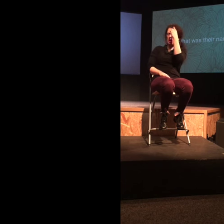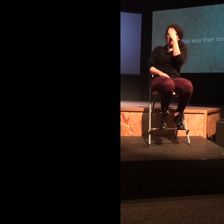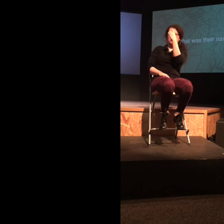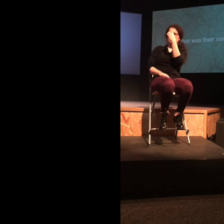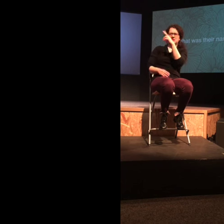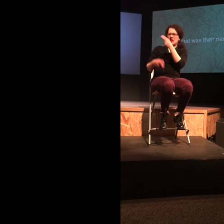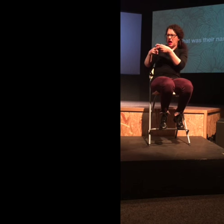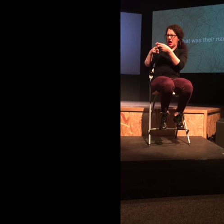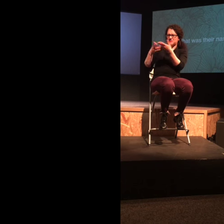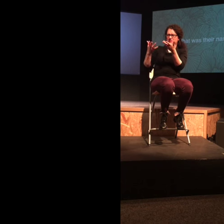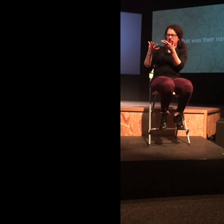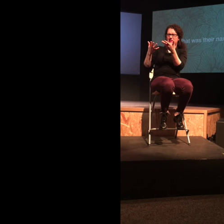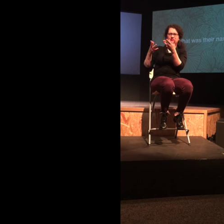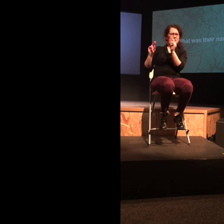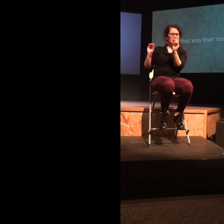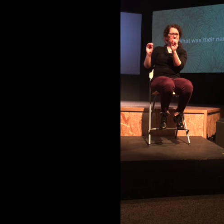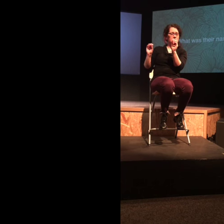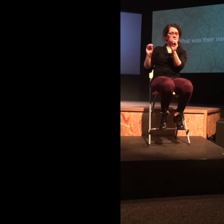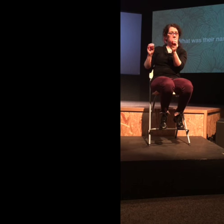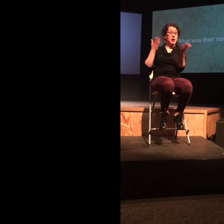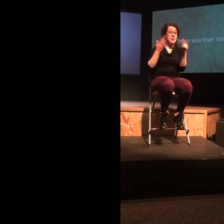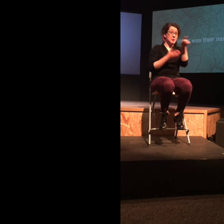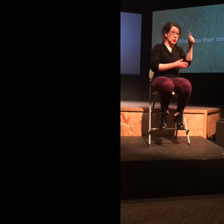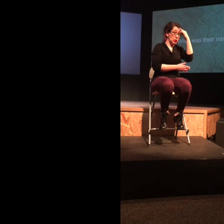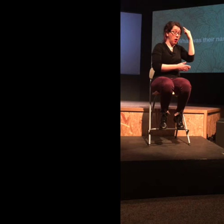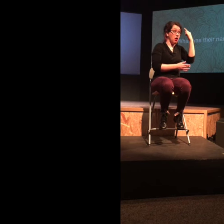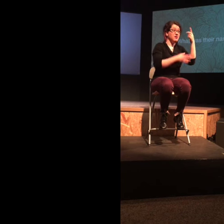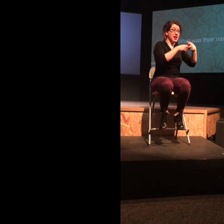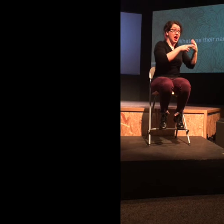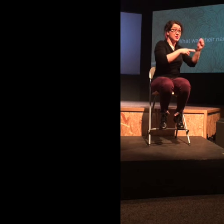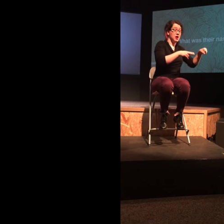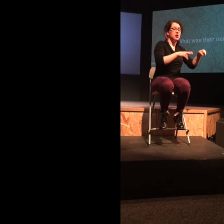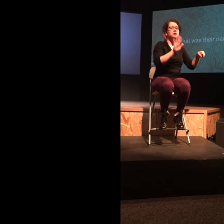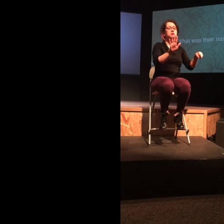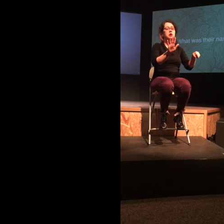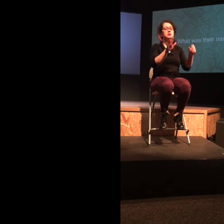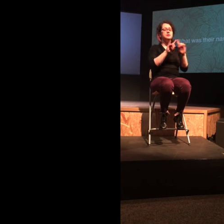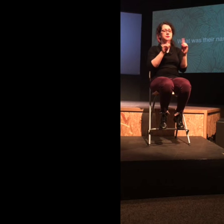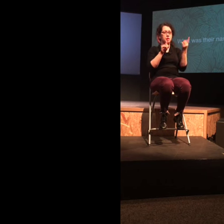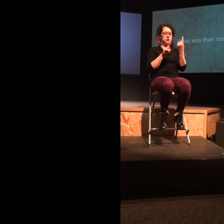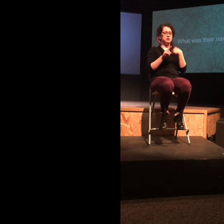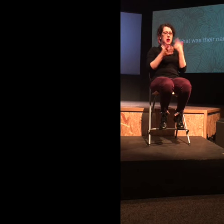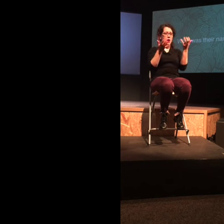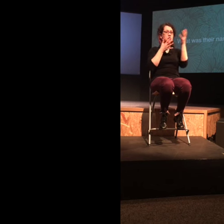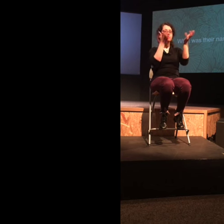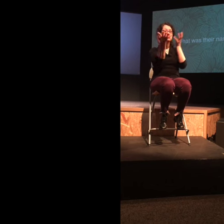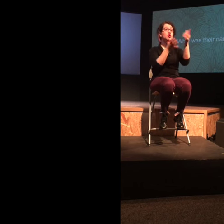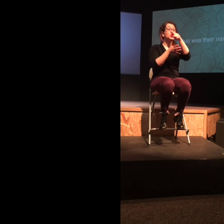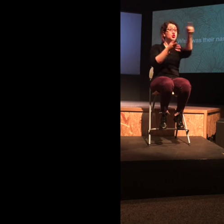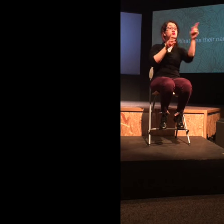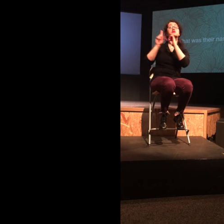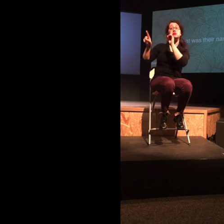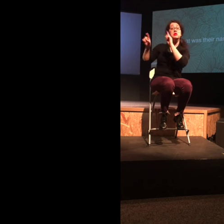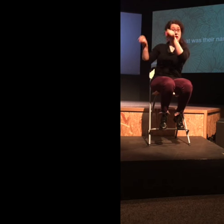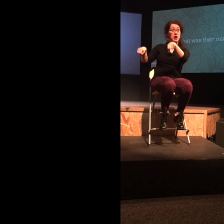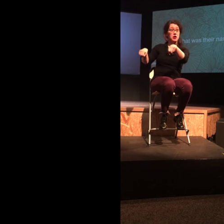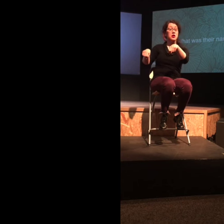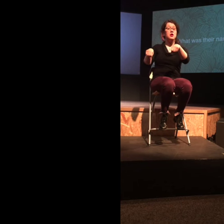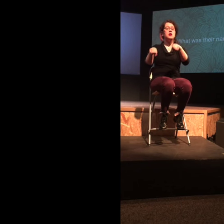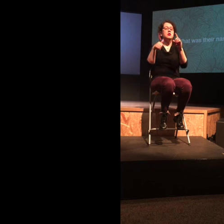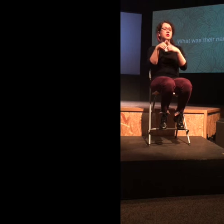thinking about a name. So here's what I want to do. I want this to be interactive real quick at the beginning here. And I want to ask, and you guys shout it out in a second. I